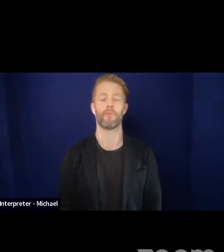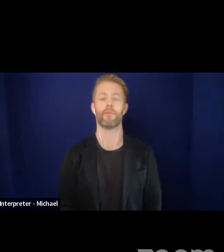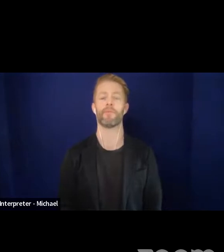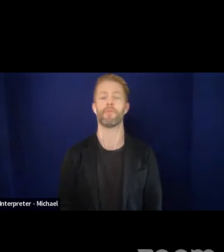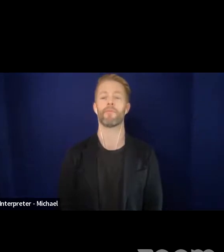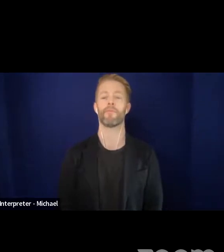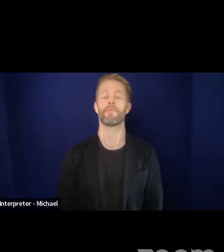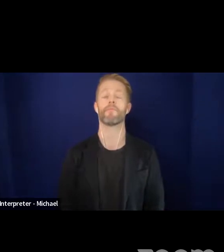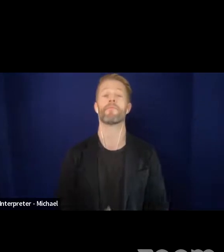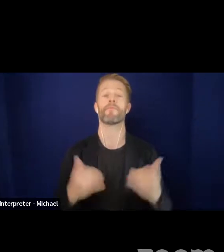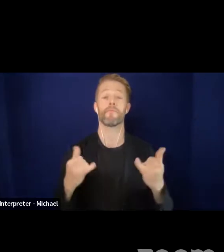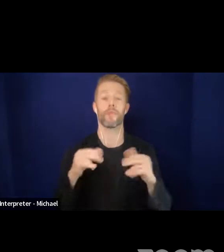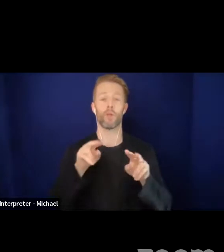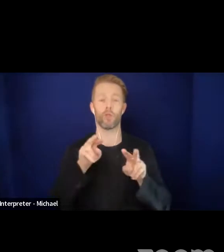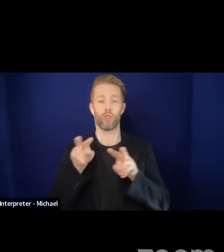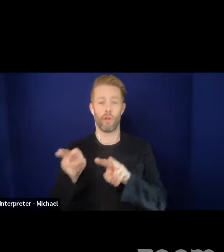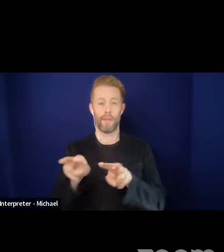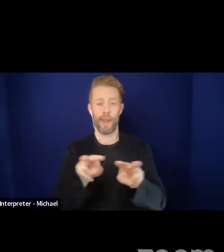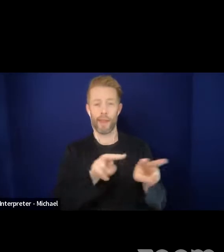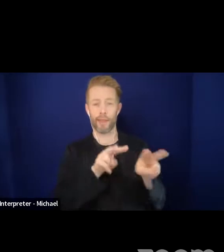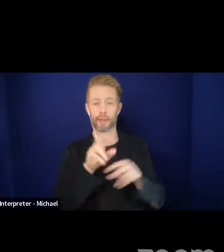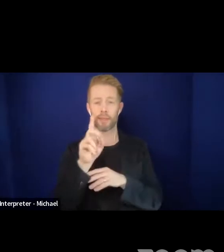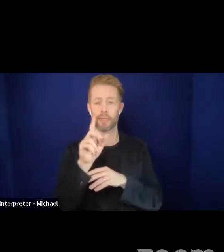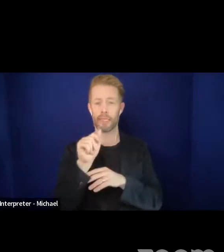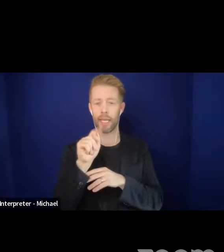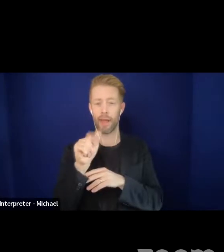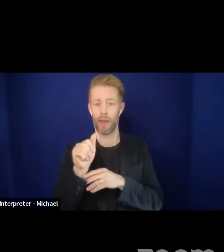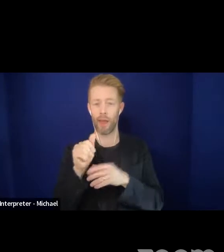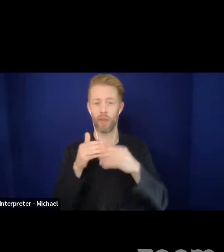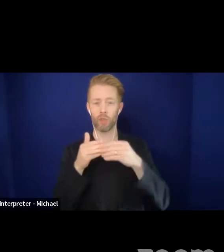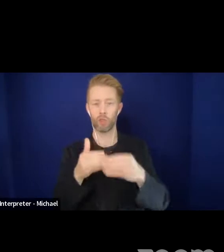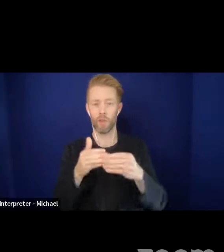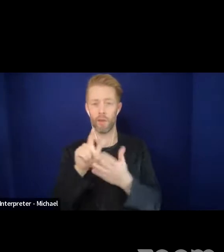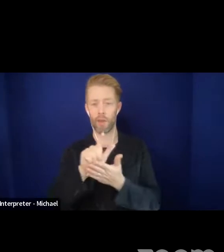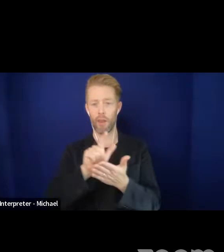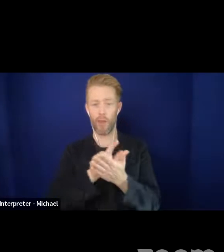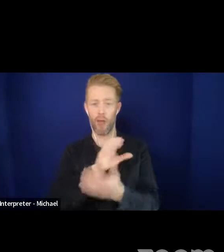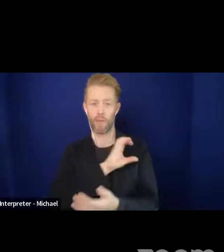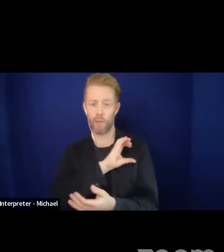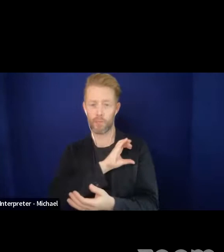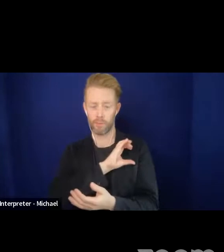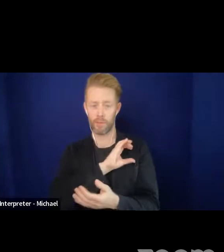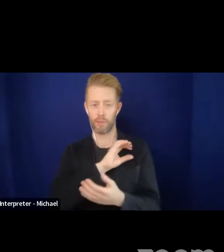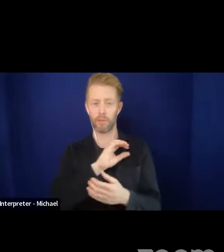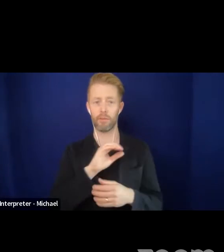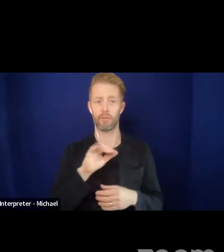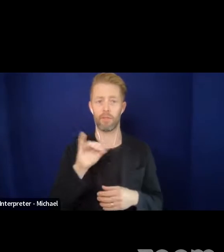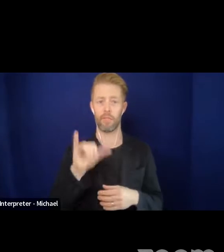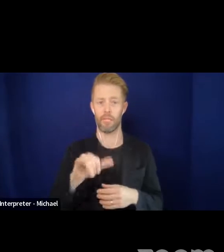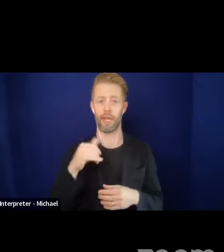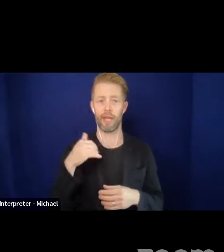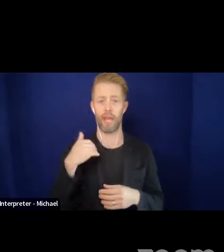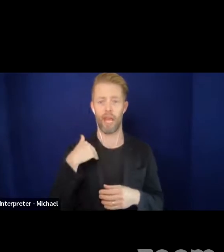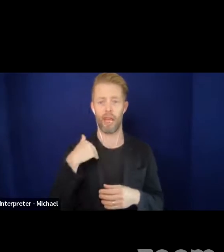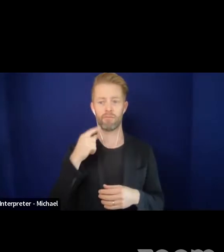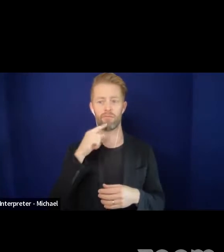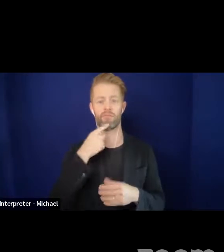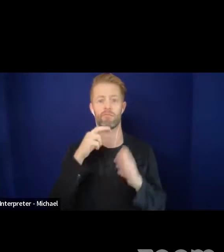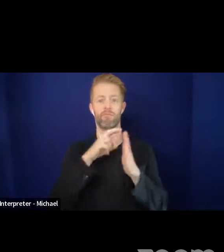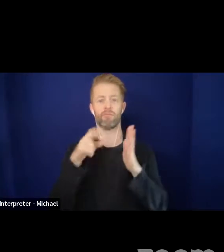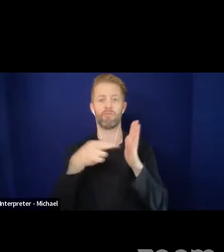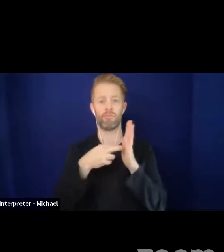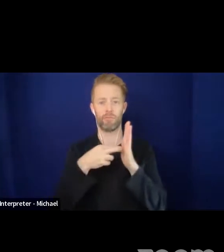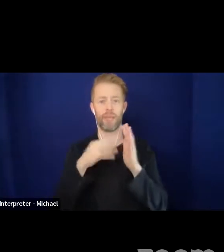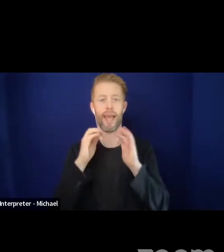surveillance, these data-driven law enforcement practices, these things play significant roles in whether people can access any benefits